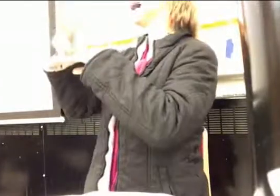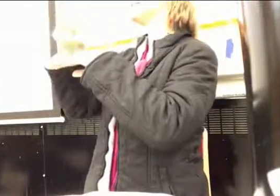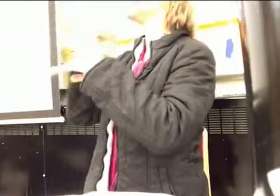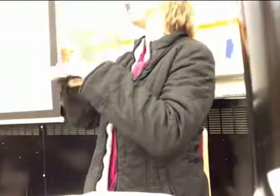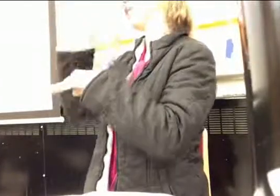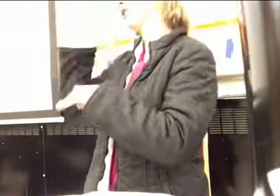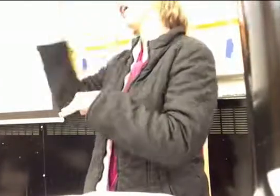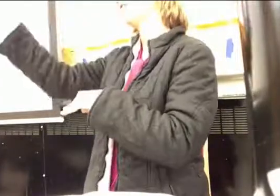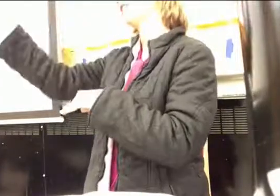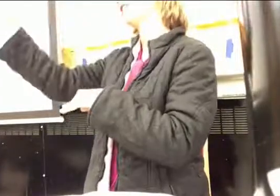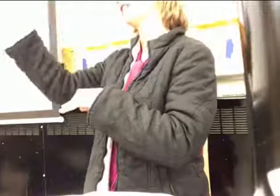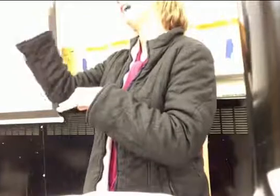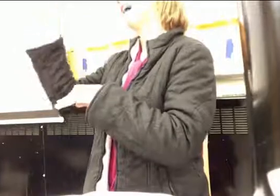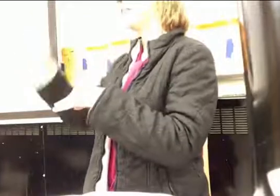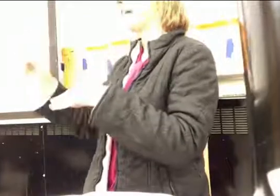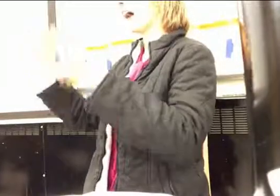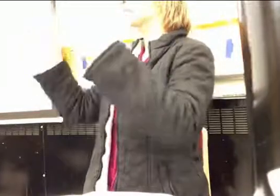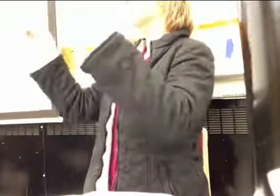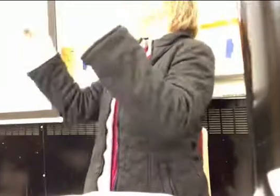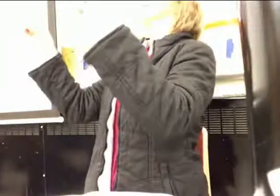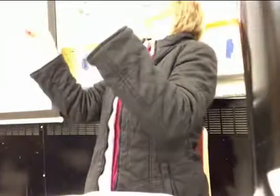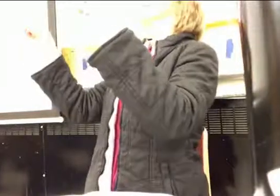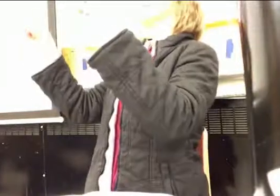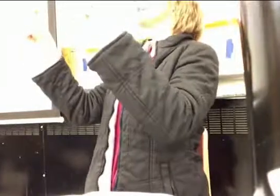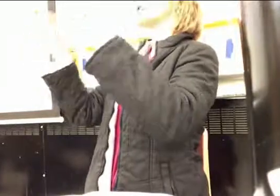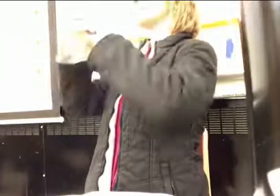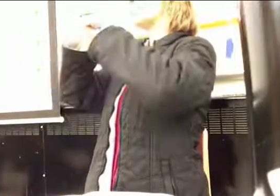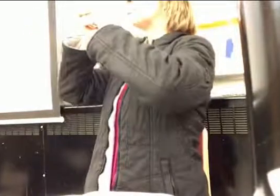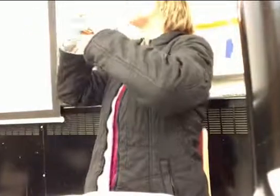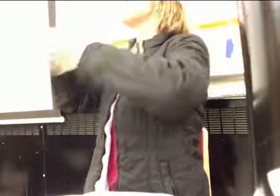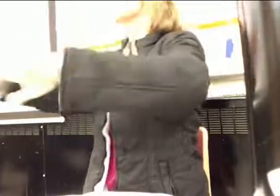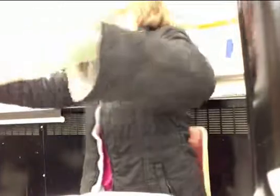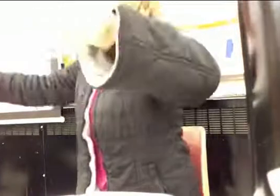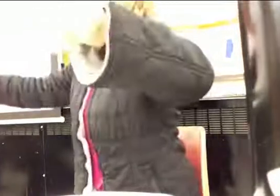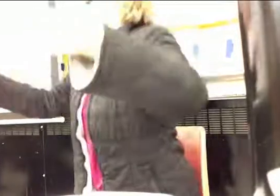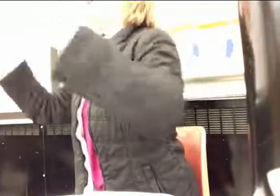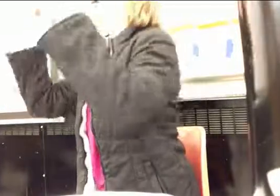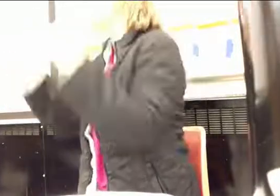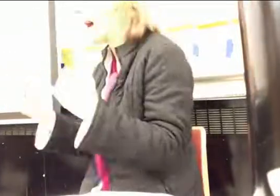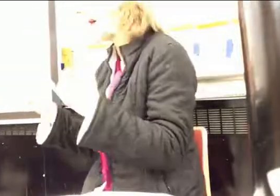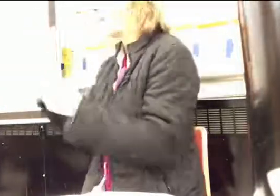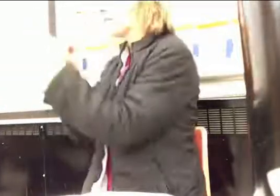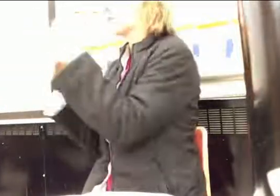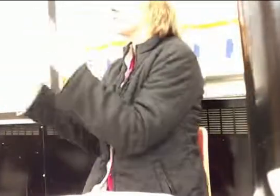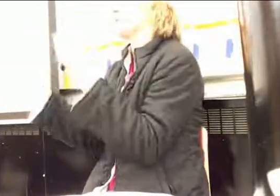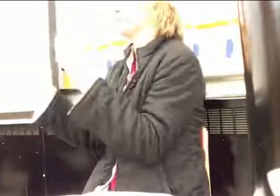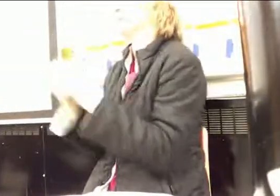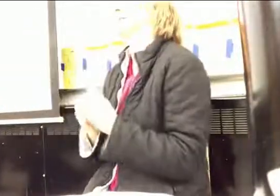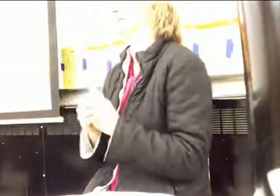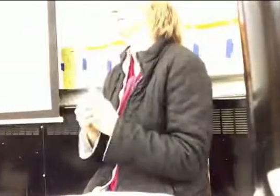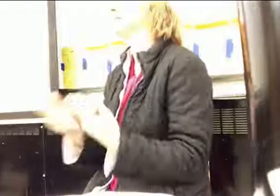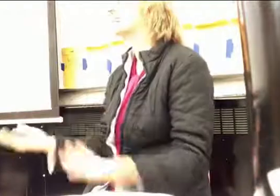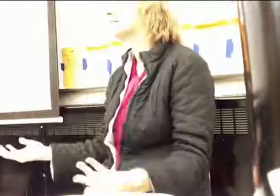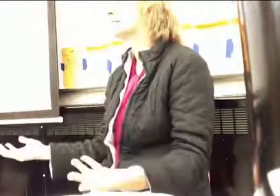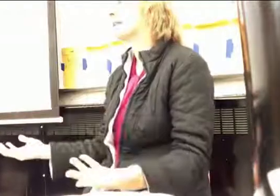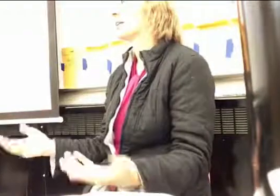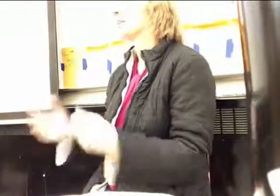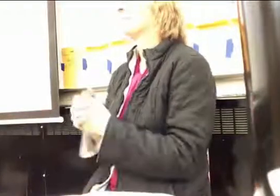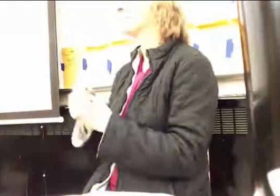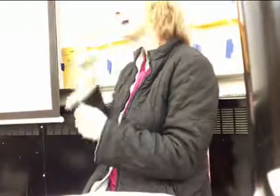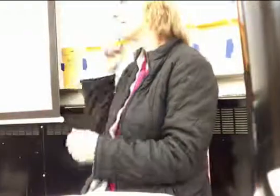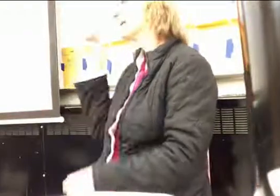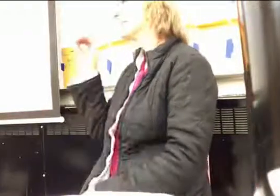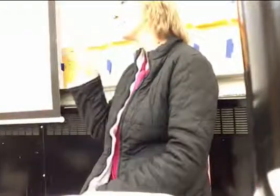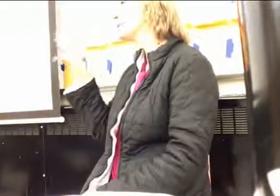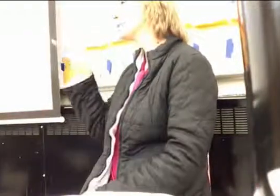Forever." That slogan launched diamonds into what it's known as today, and now pretty much everybody has diamonds. So yes, and if you want to, I would think Mr. Watts would